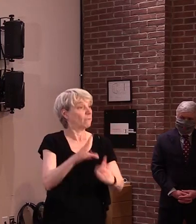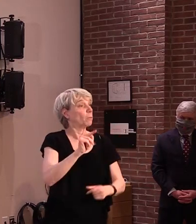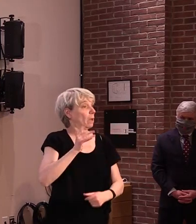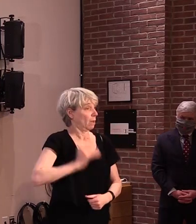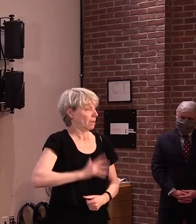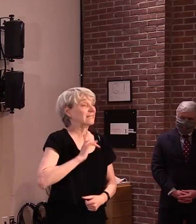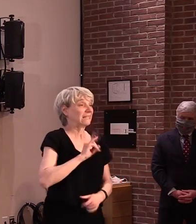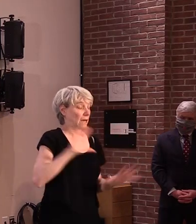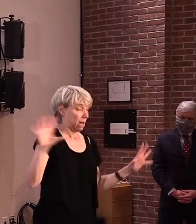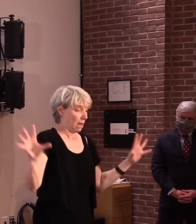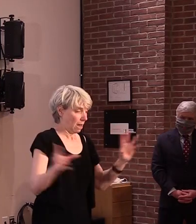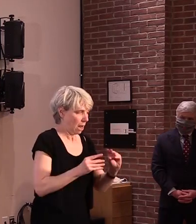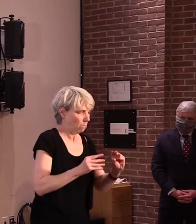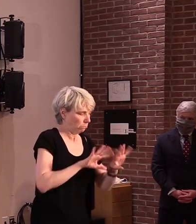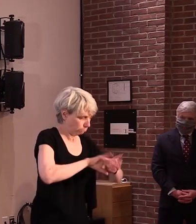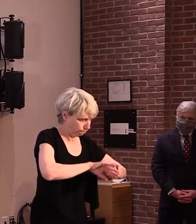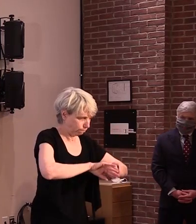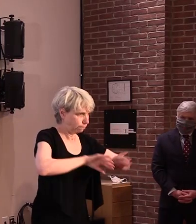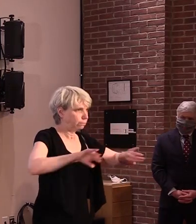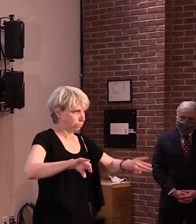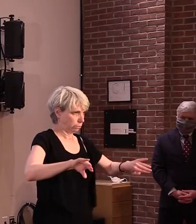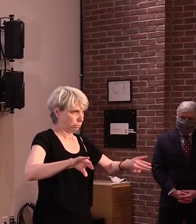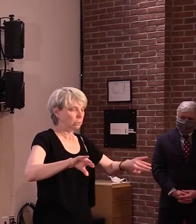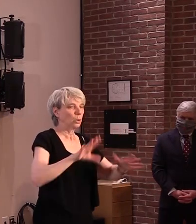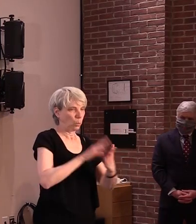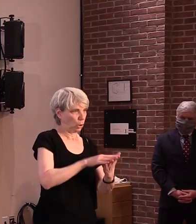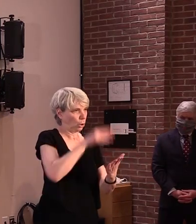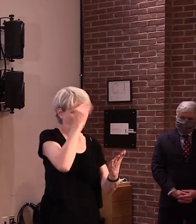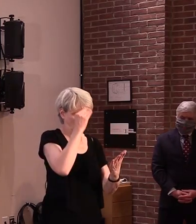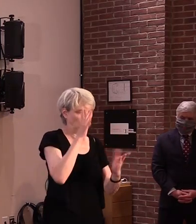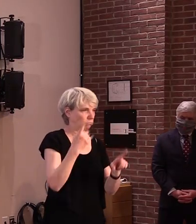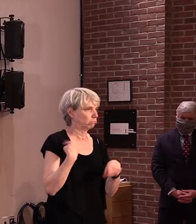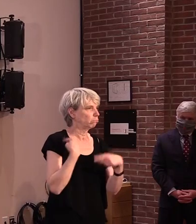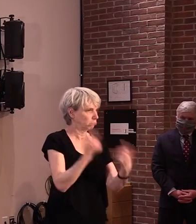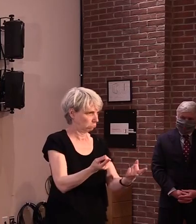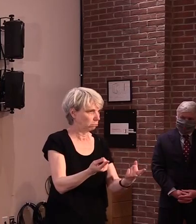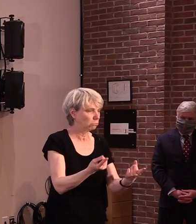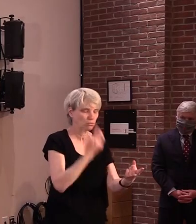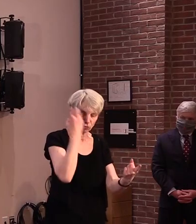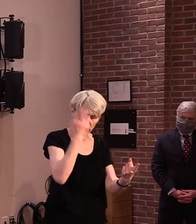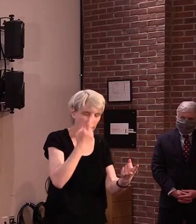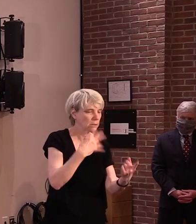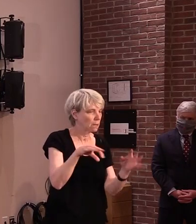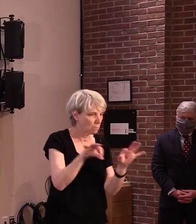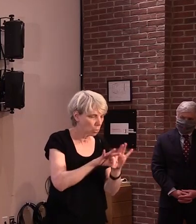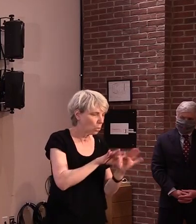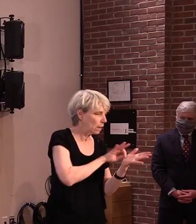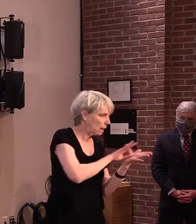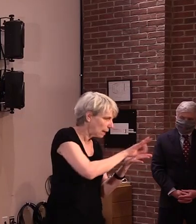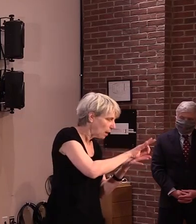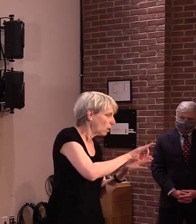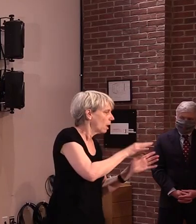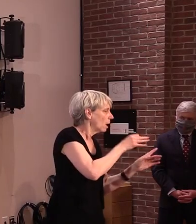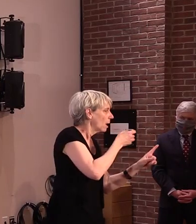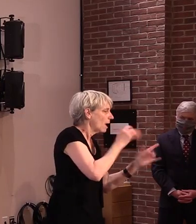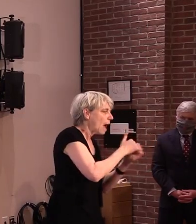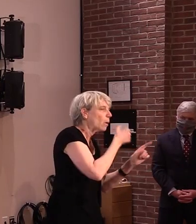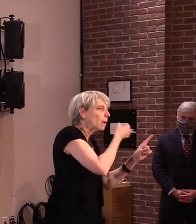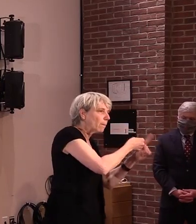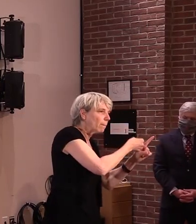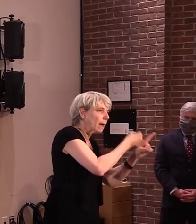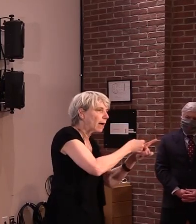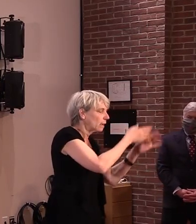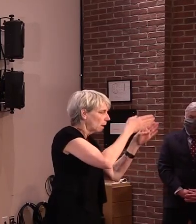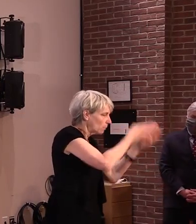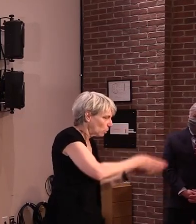it. And we have definitely not been pooling that data since all of this came out. Did it impact the way